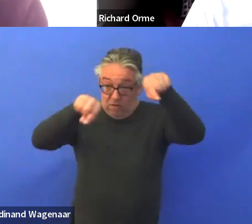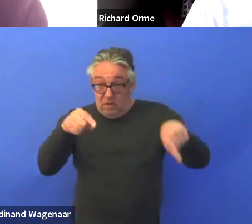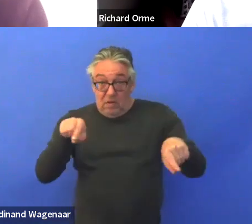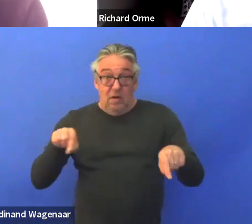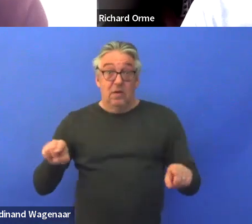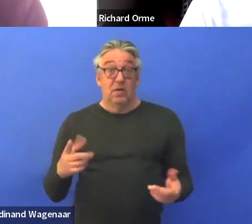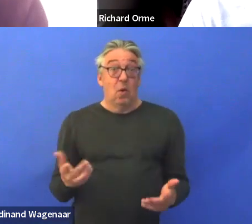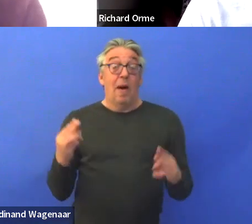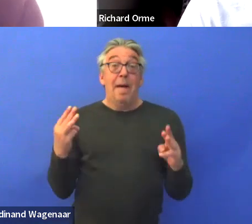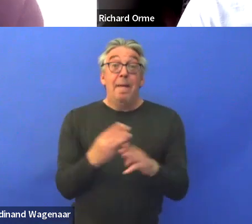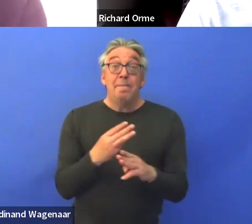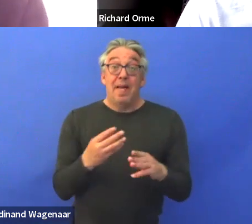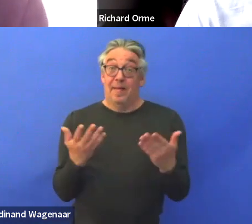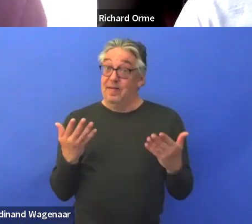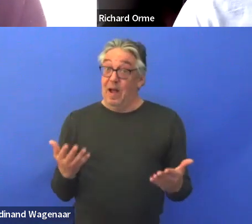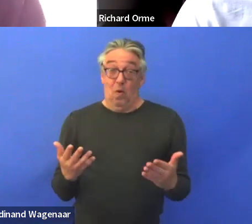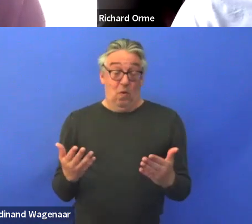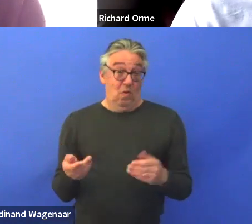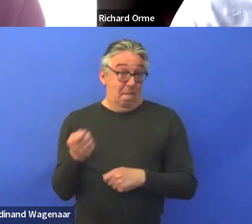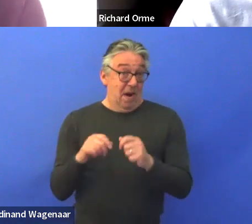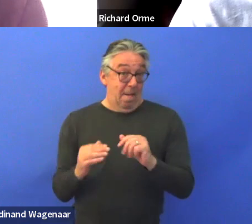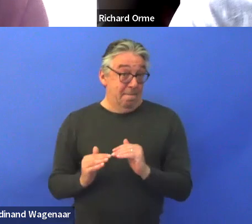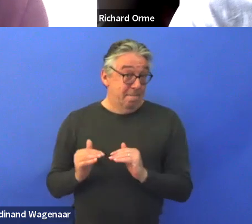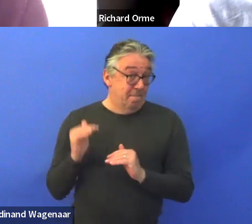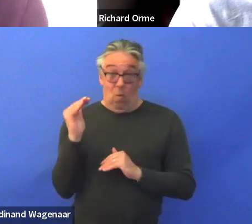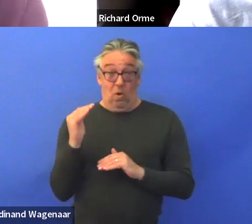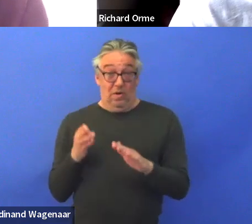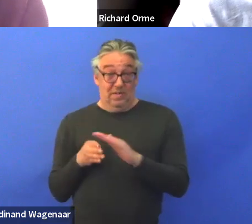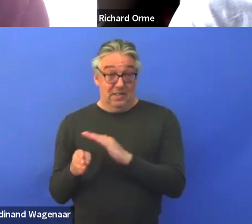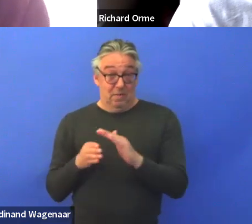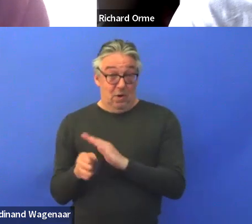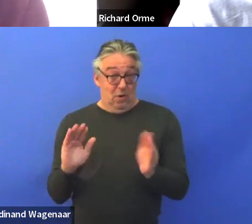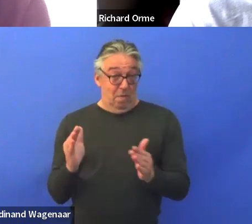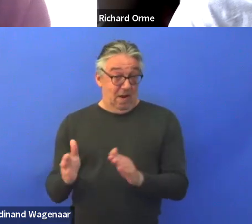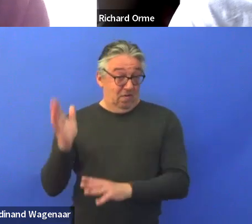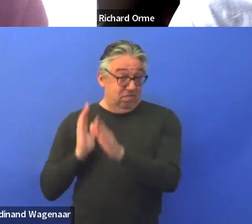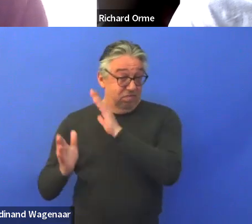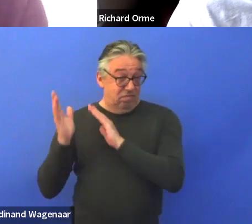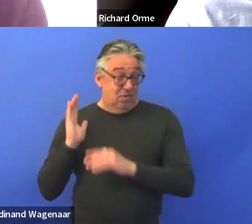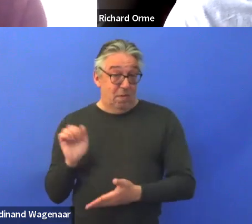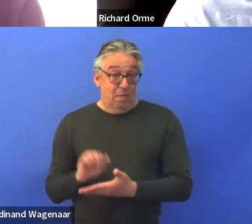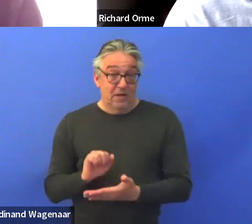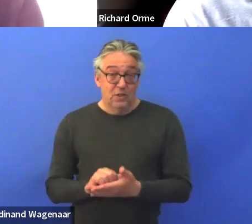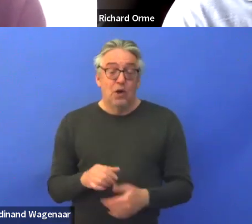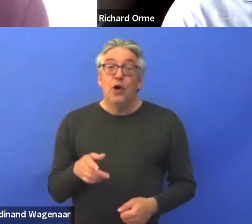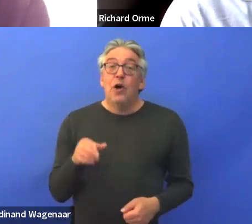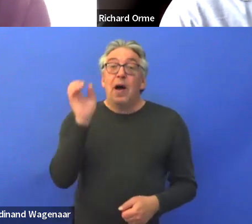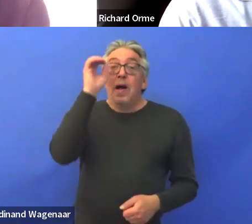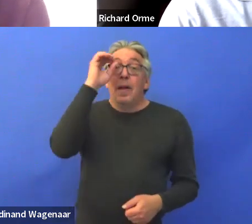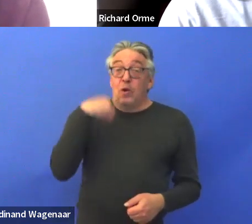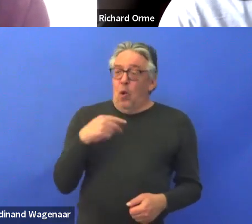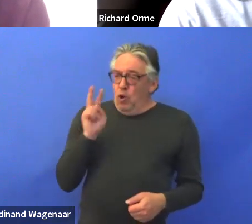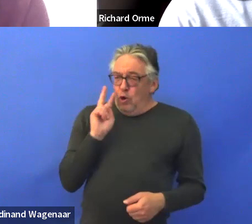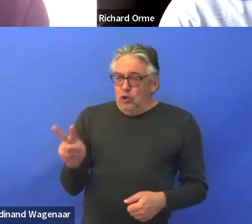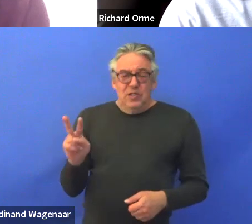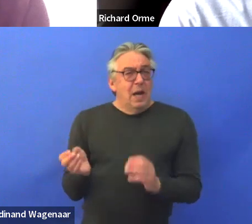publications. Mm-hmm. Thanks a lot. I see that there are some more questions coming through the Q&A function.